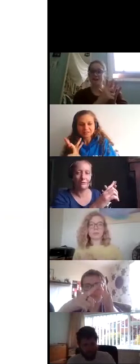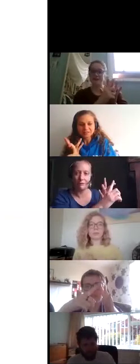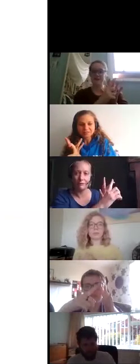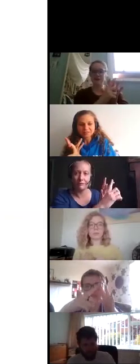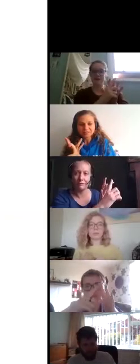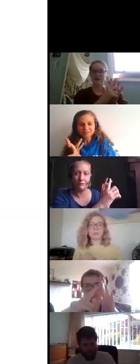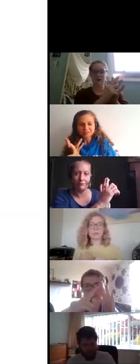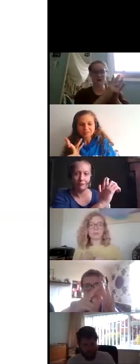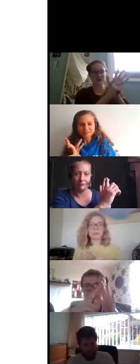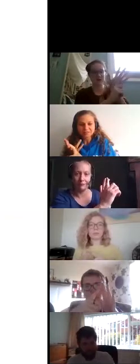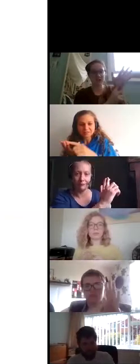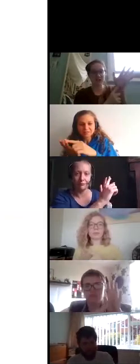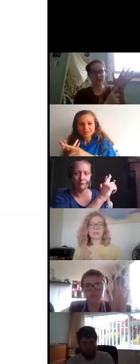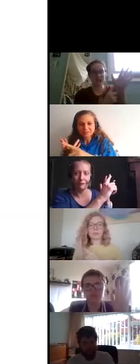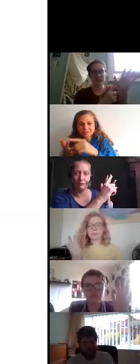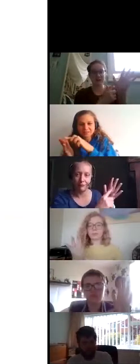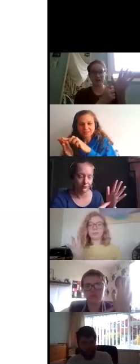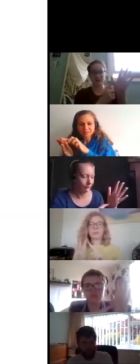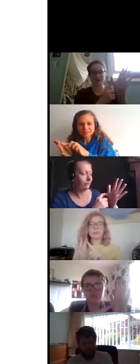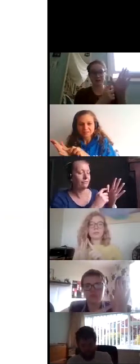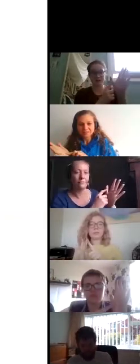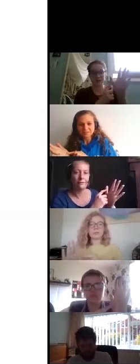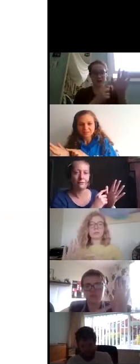I for the vowel, draw the J shape,